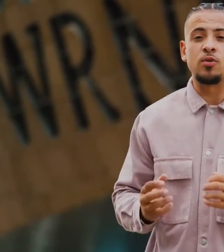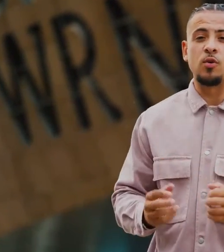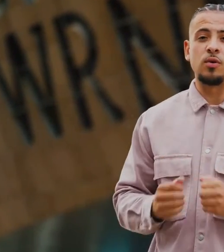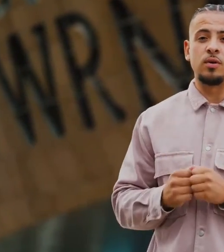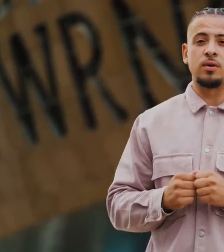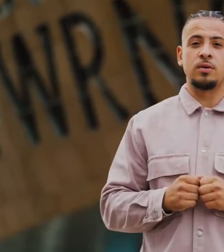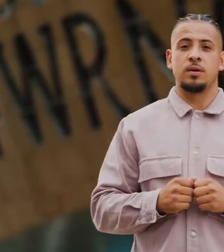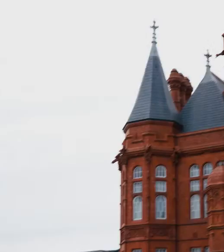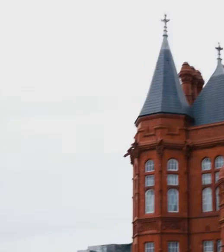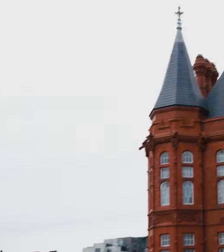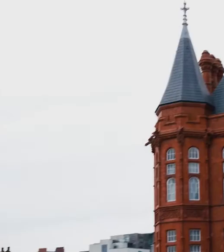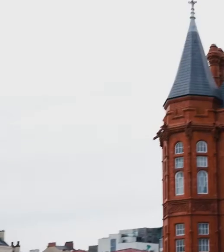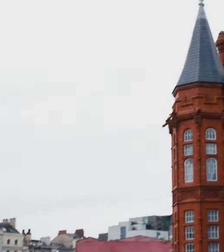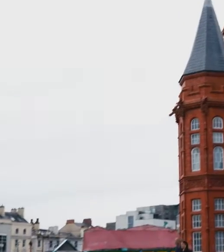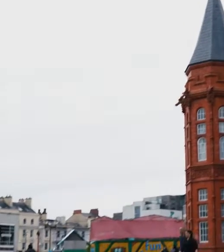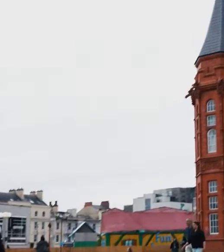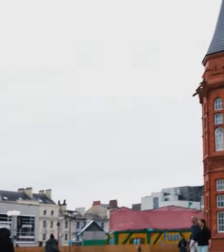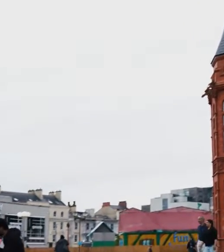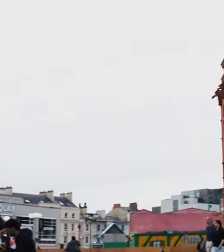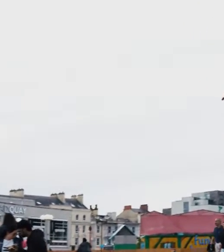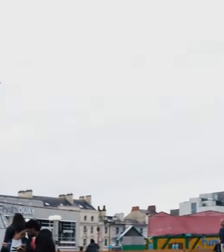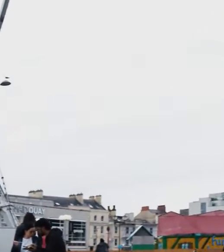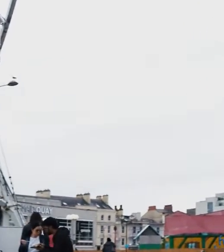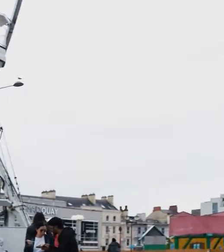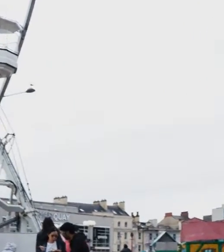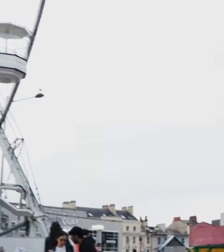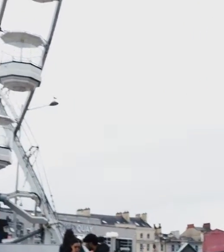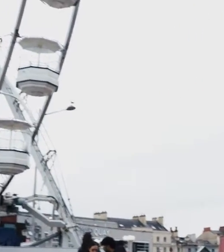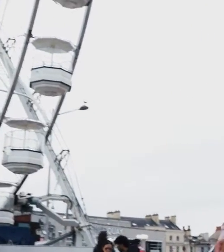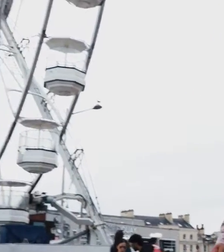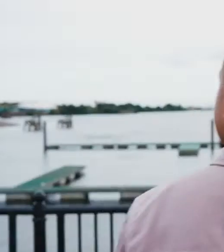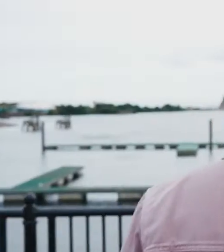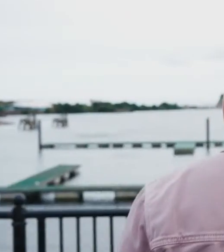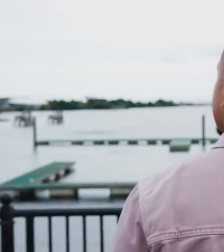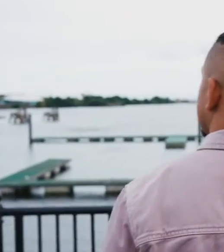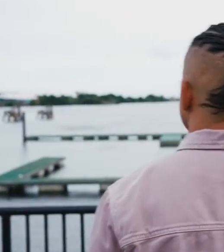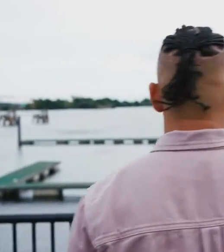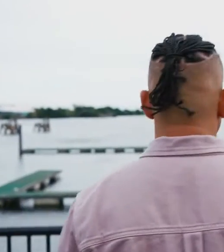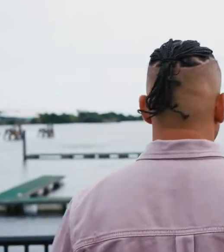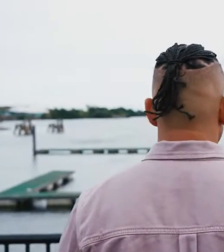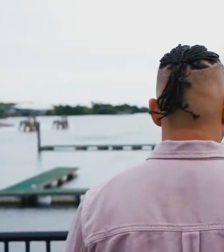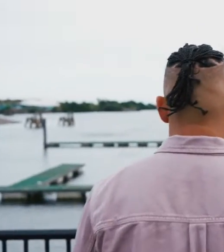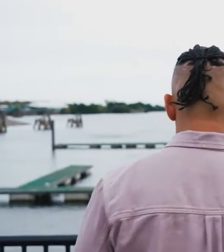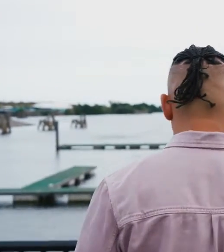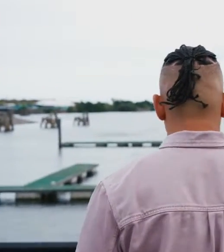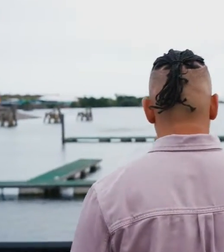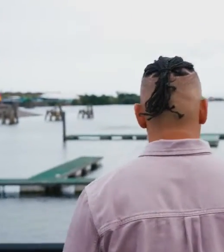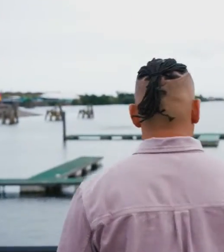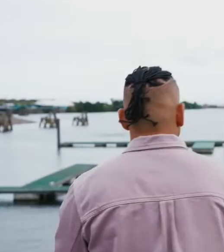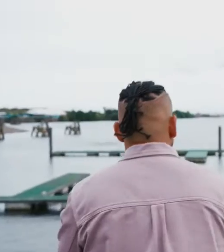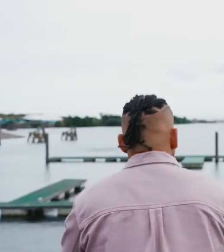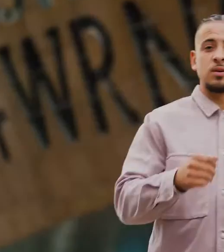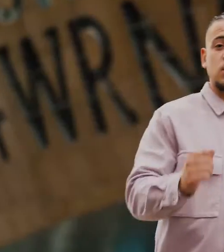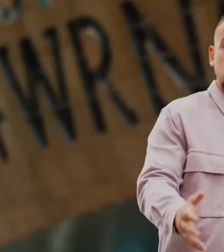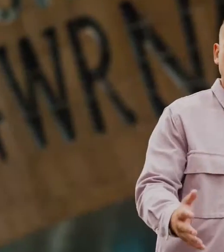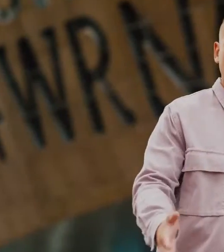Needy Lloydo. Keep on believing in your ability. Use your energy to form your legacy.